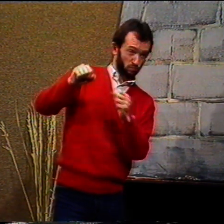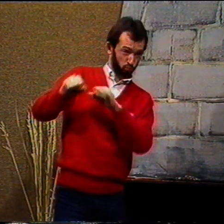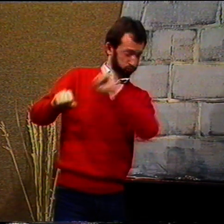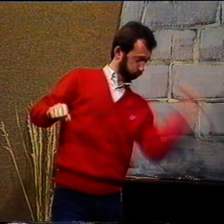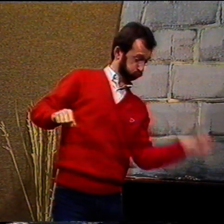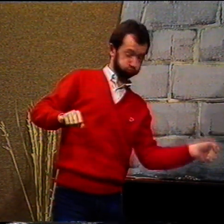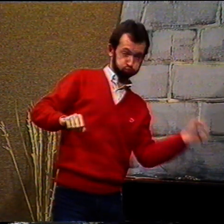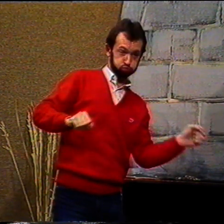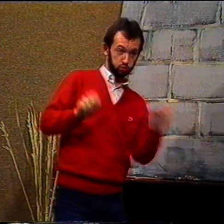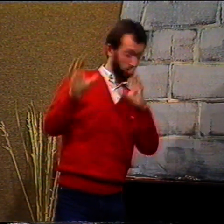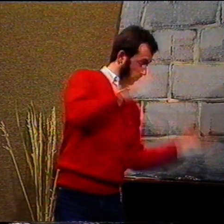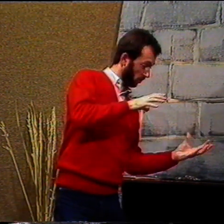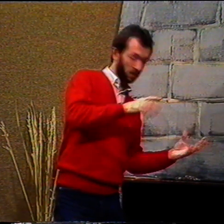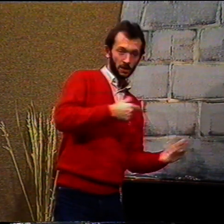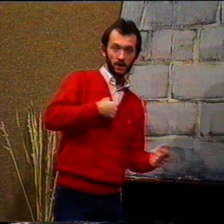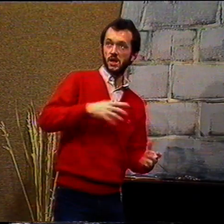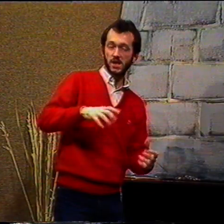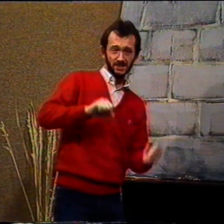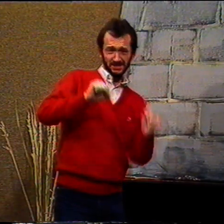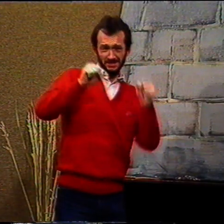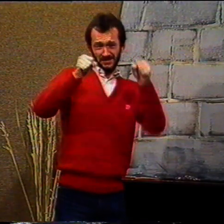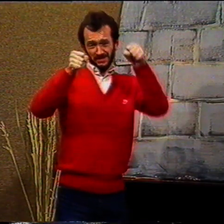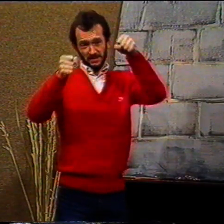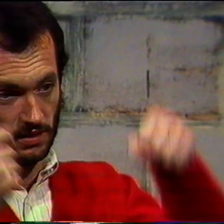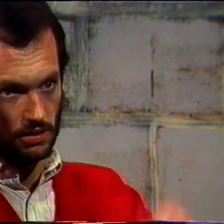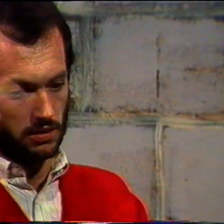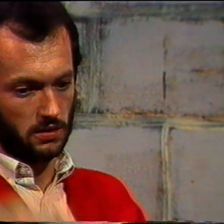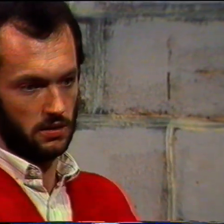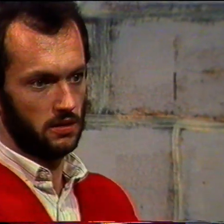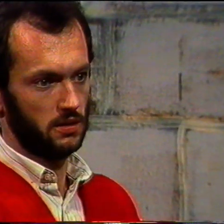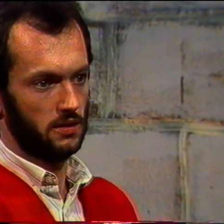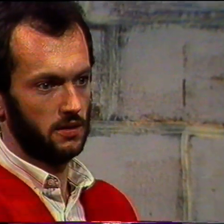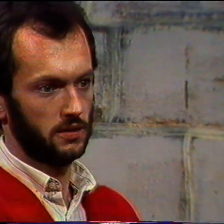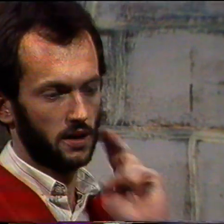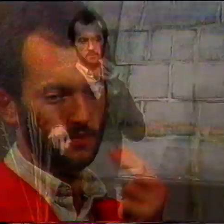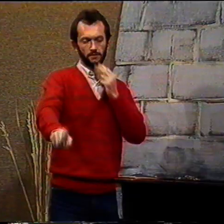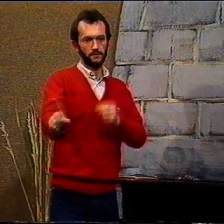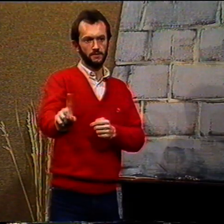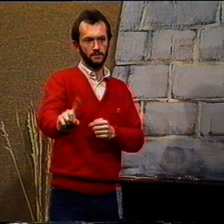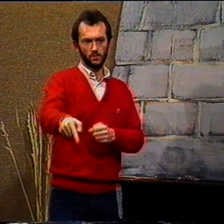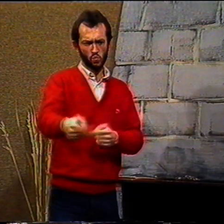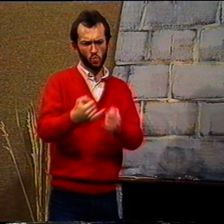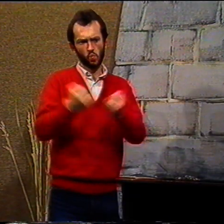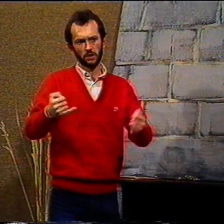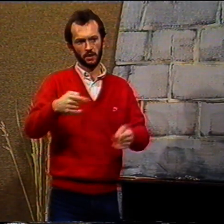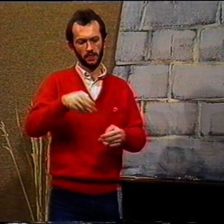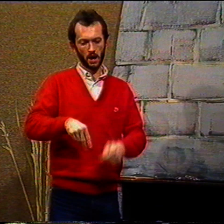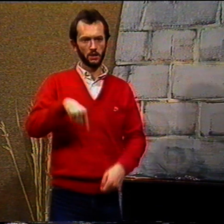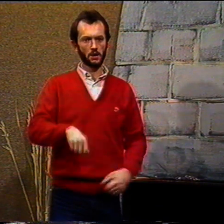over us and knocked my head back, pushed me back. I tried to control, but I was thinking of the people inside the cabin. It was worse for